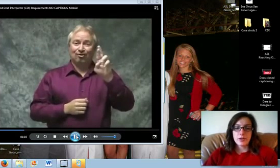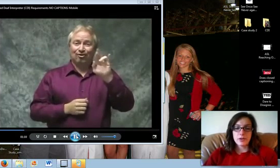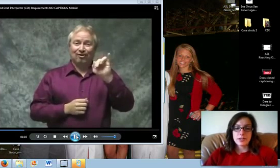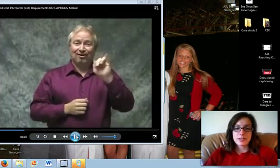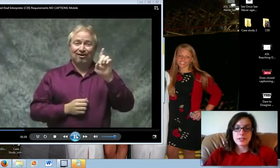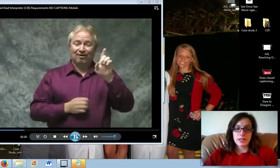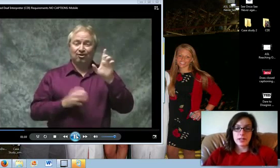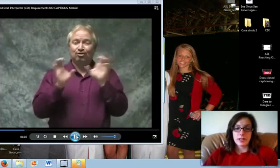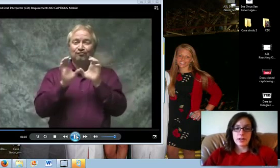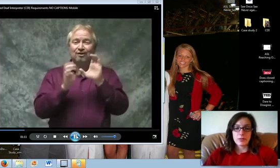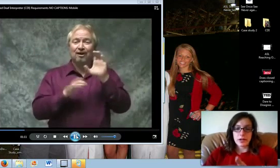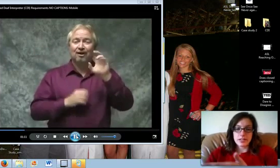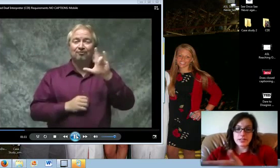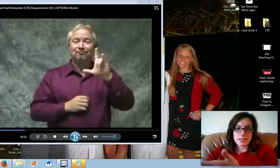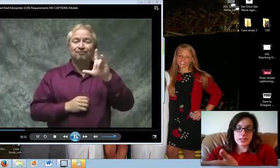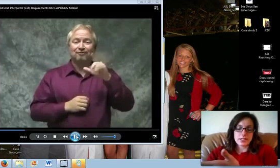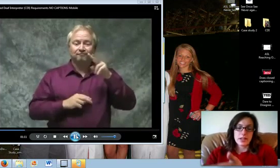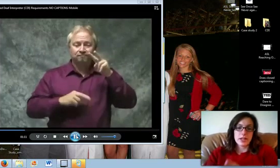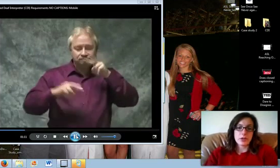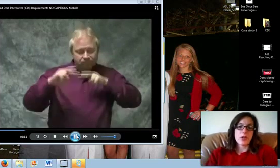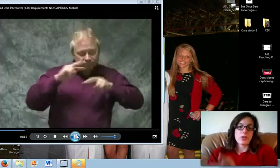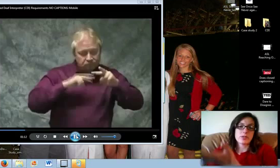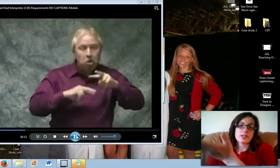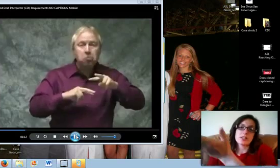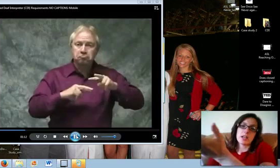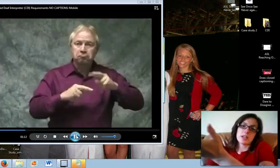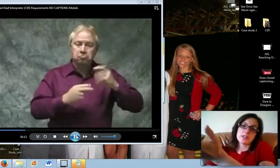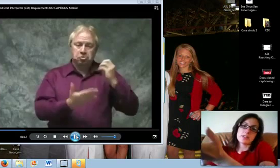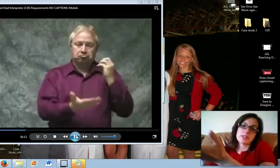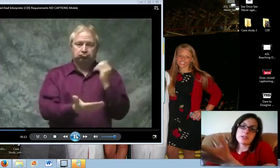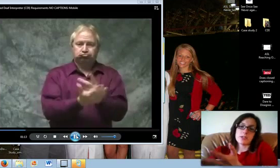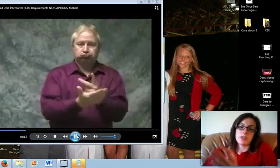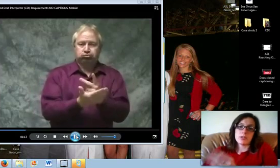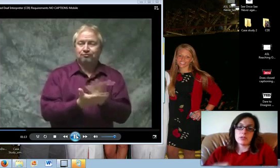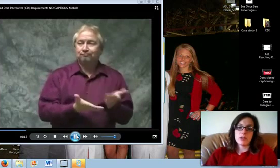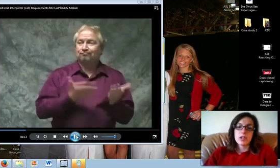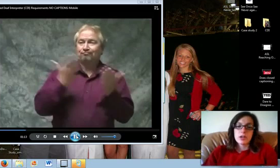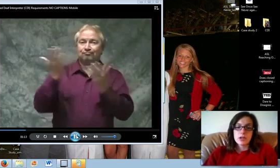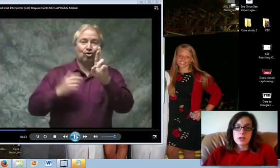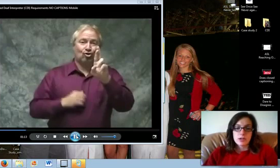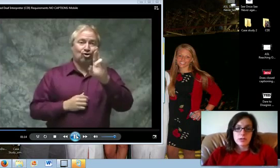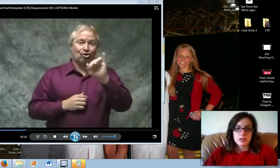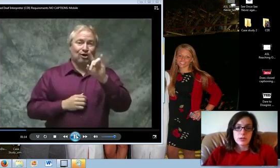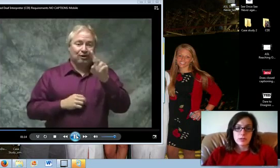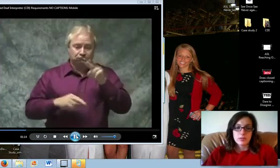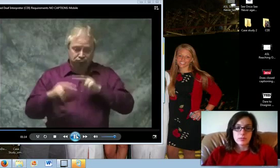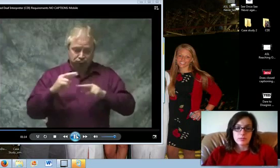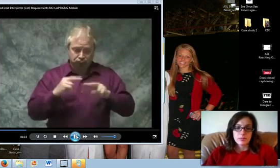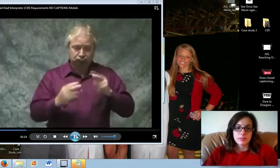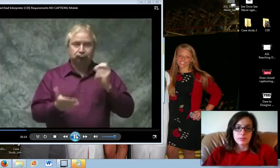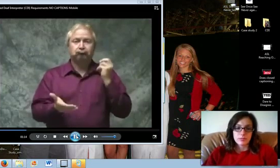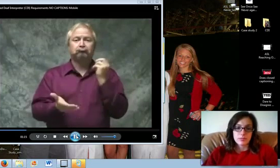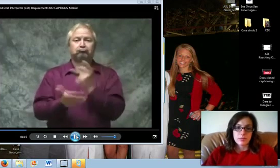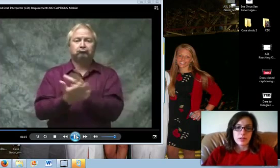Again, if you notice, he rose his hands to